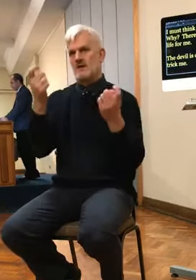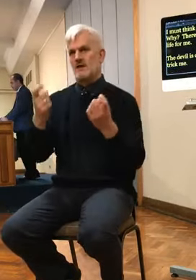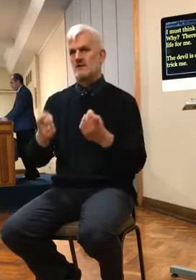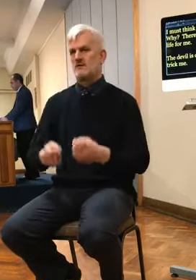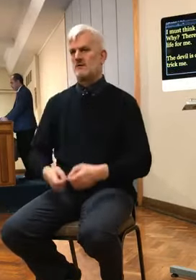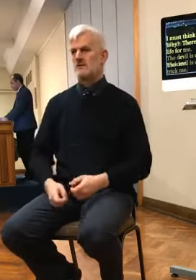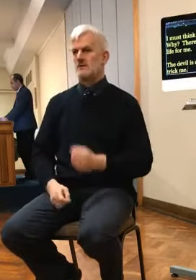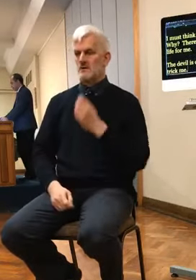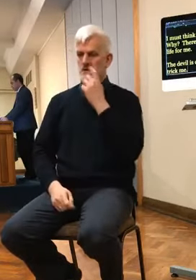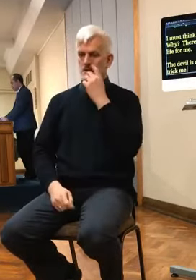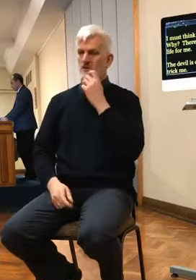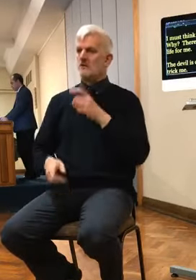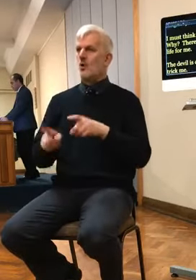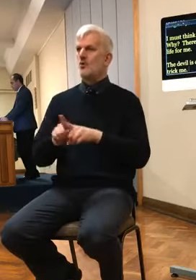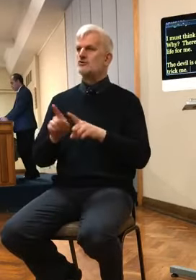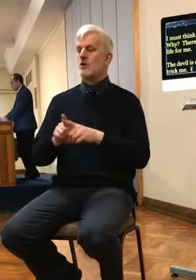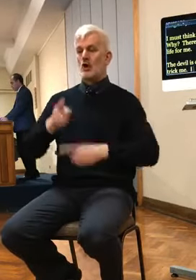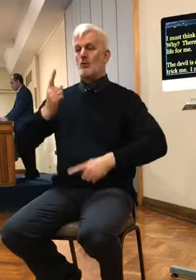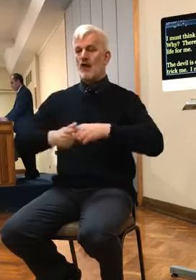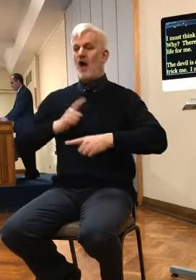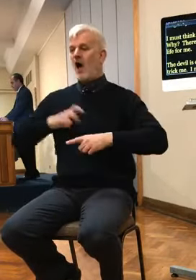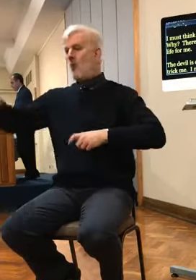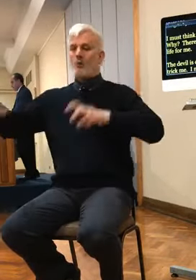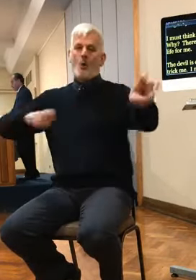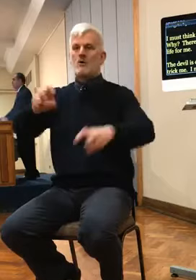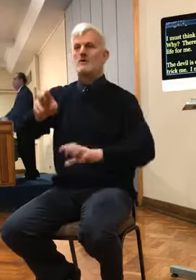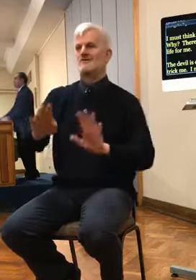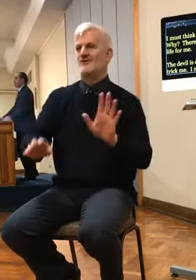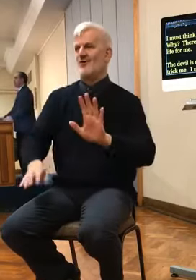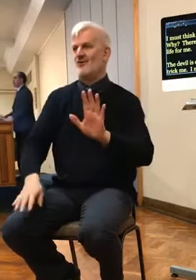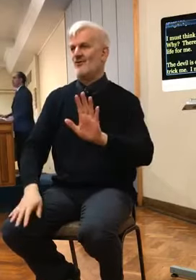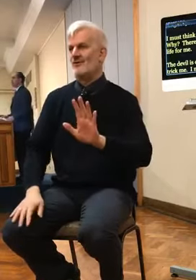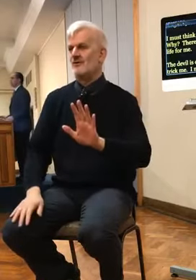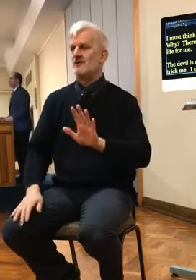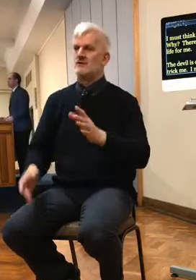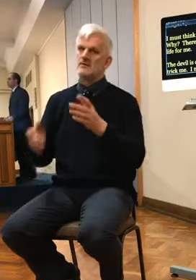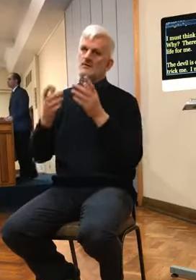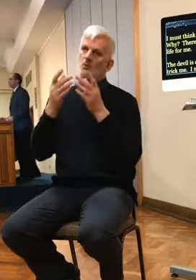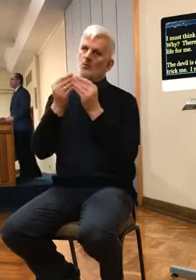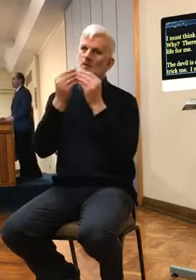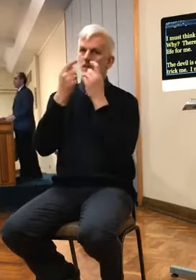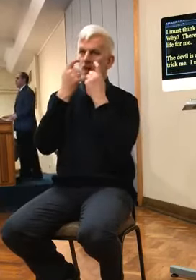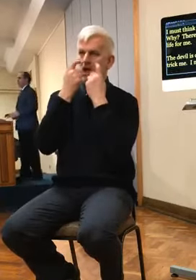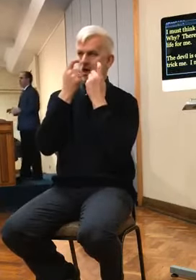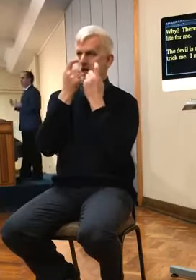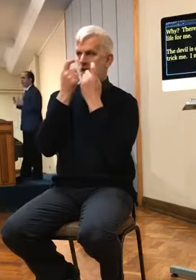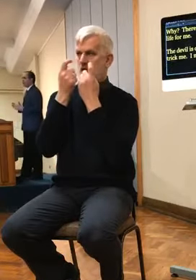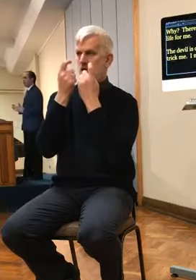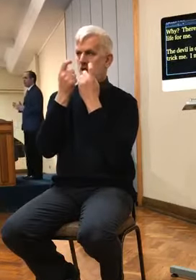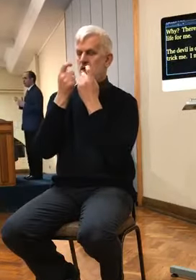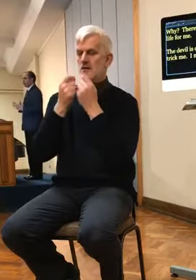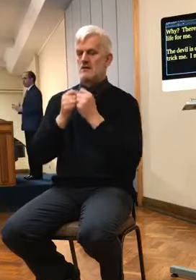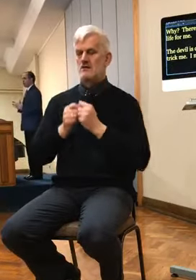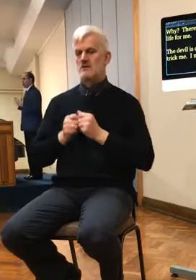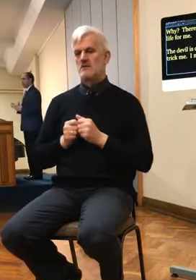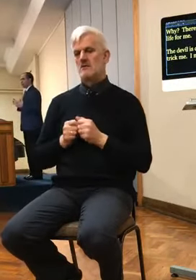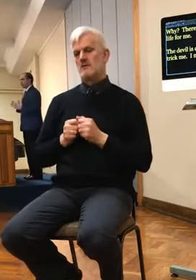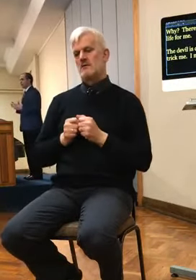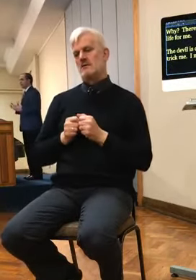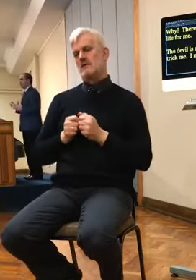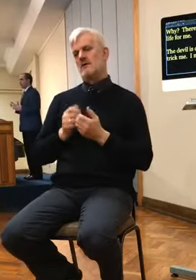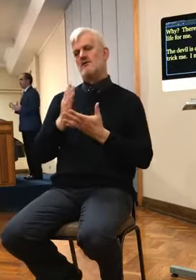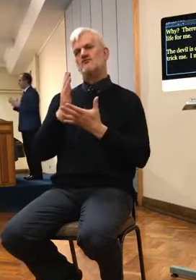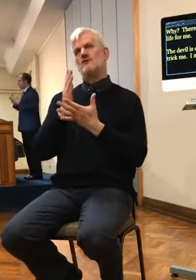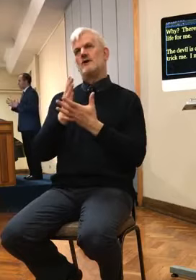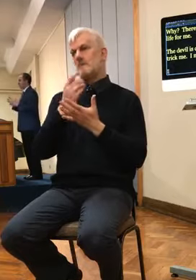be impulsive. That's also another meaning of that word. My dear brothers and sisters, we have to study the